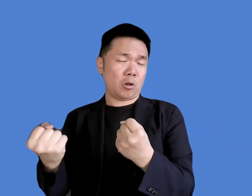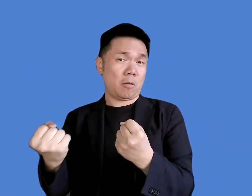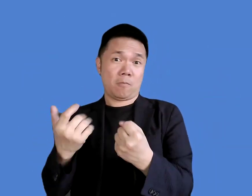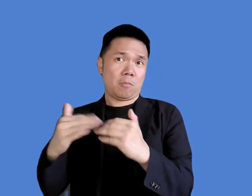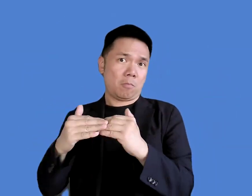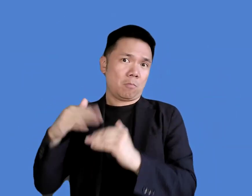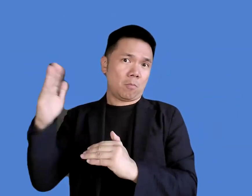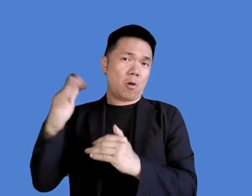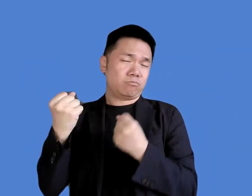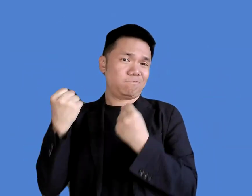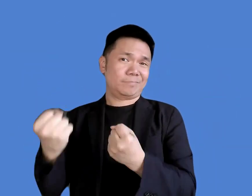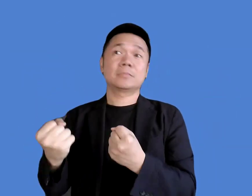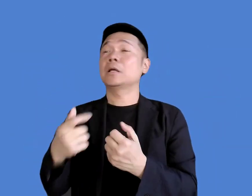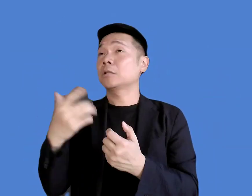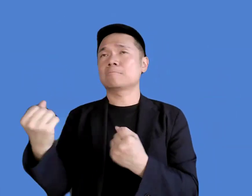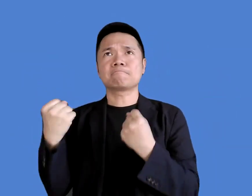in the face of shocks.